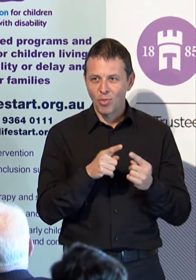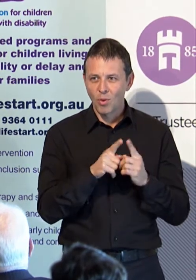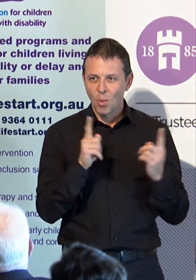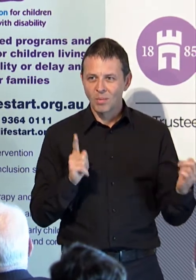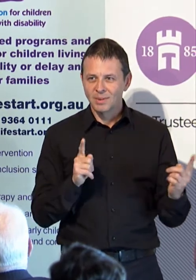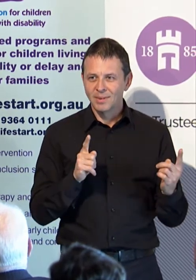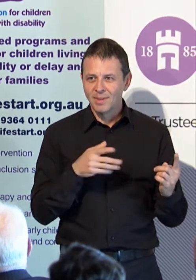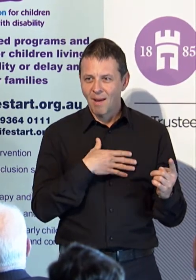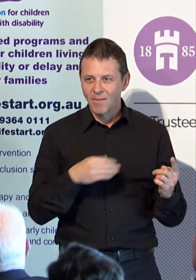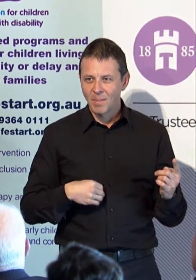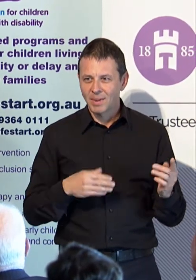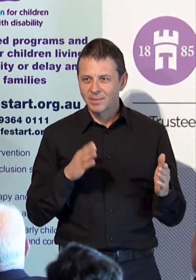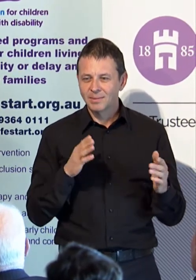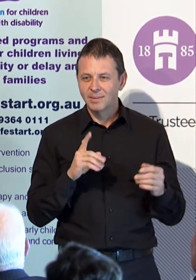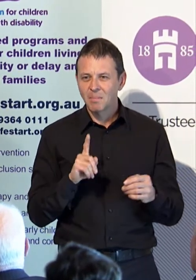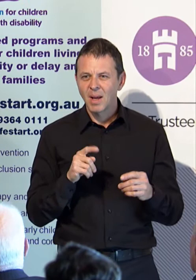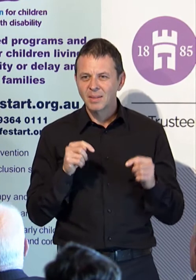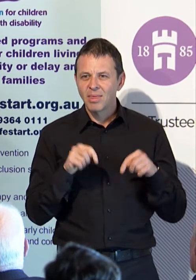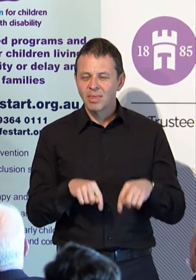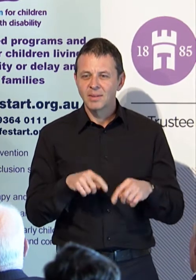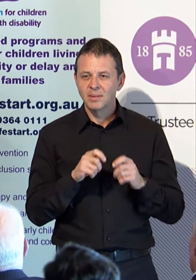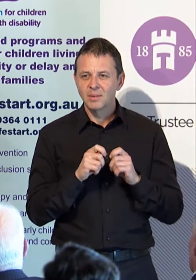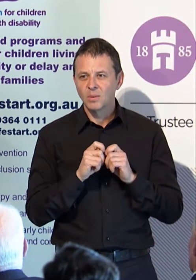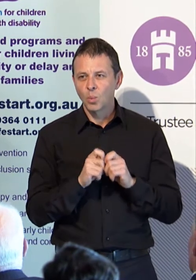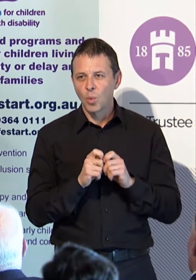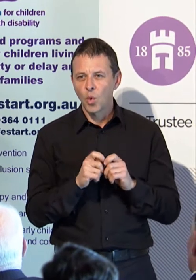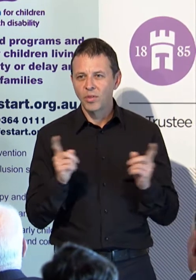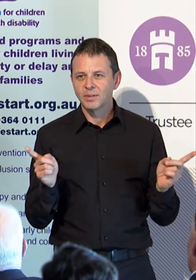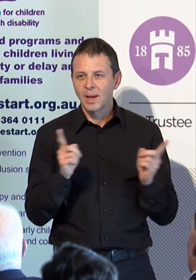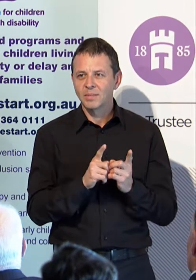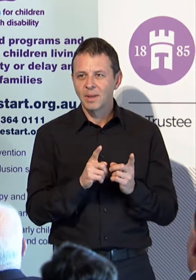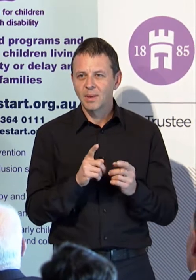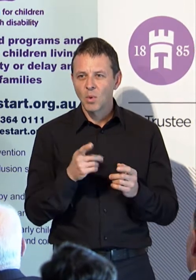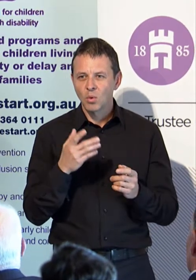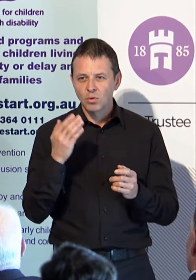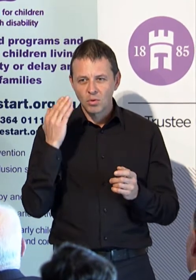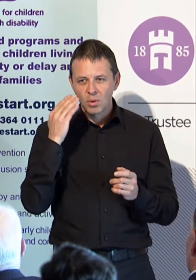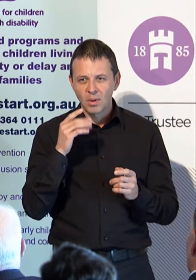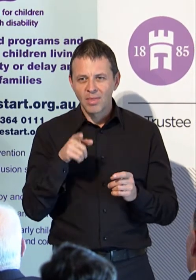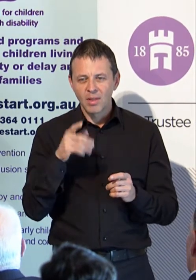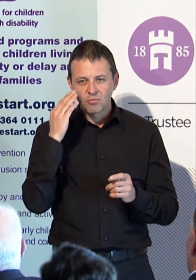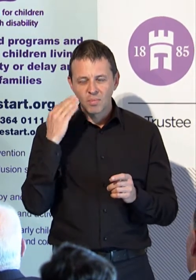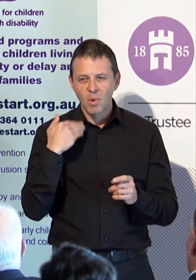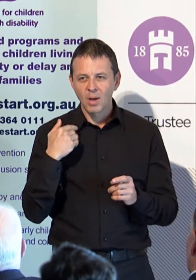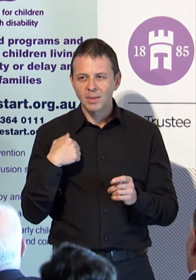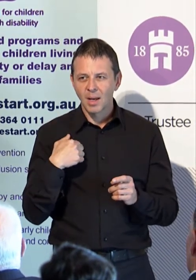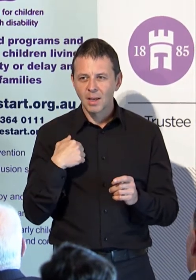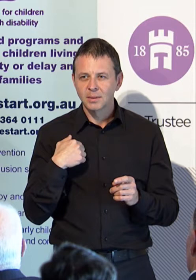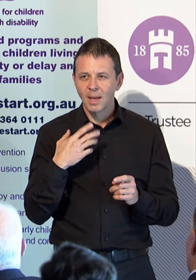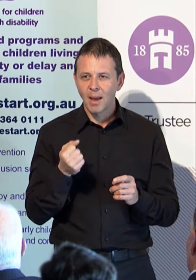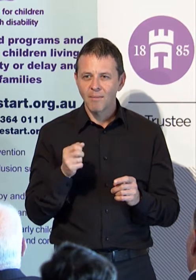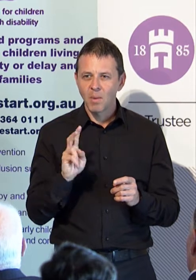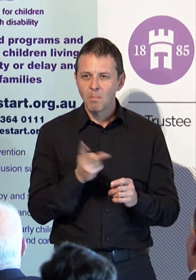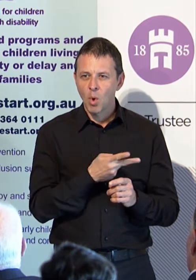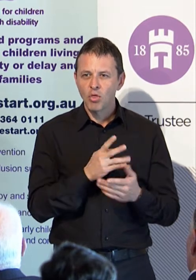events, but this is particularly valuable because it just reminds us that there is a bipartisan commitment to